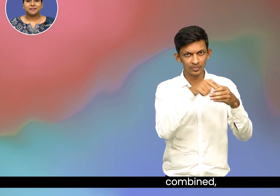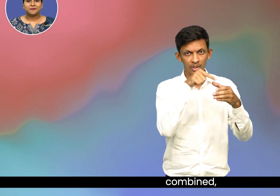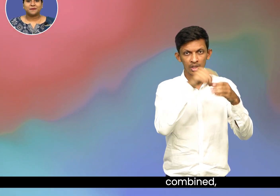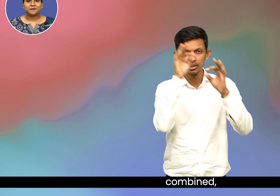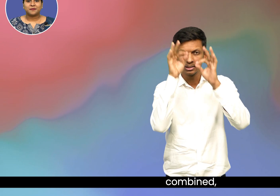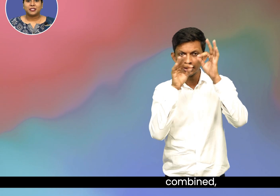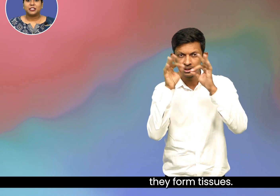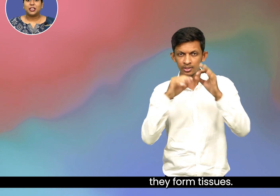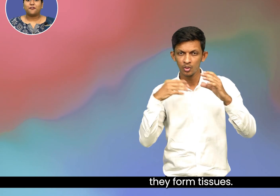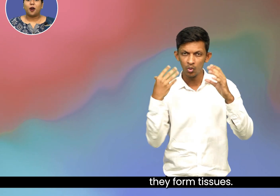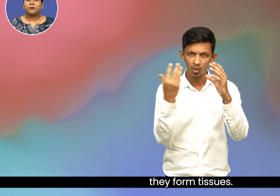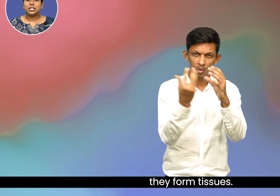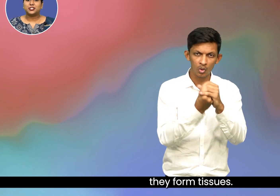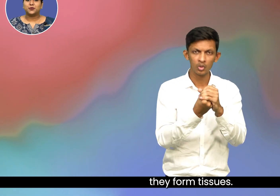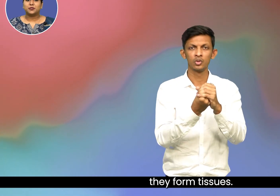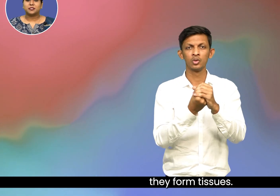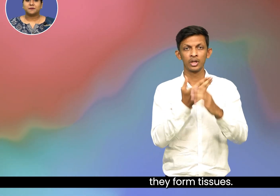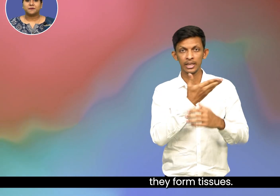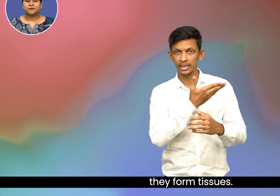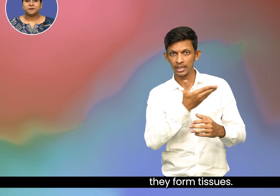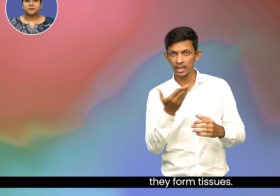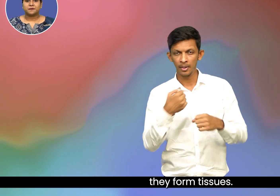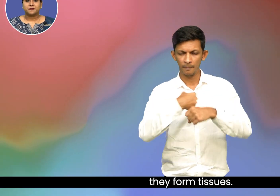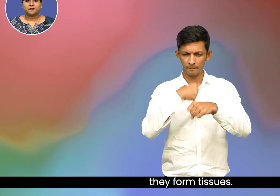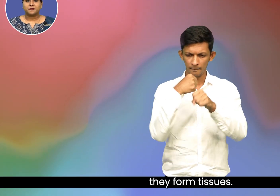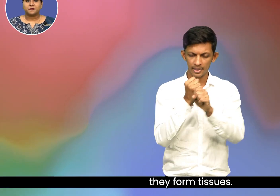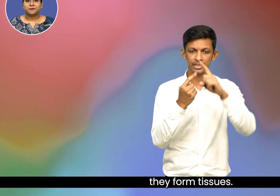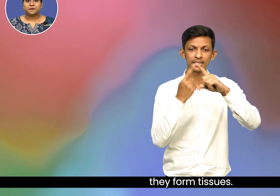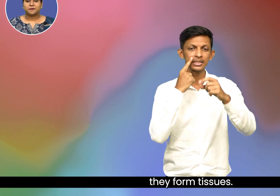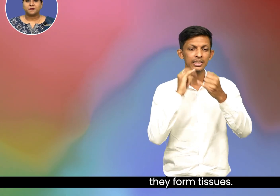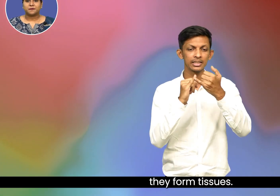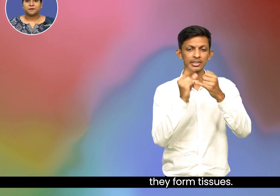combined, they form tissues.